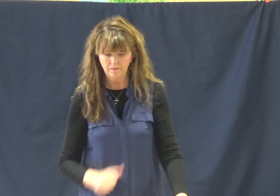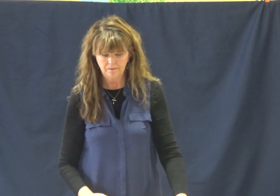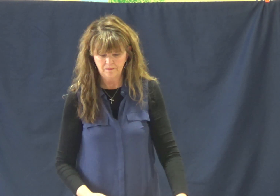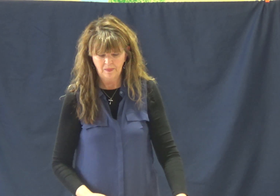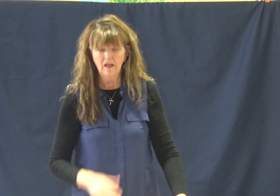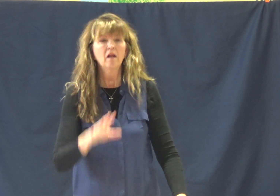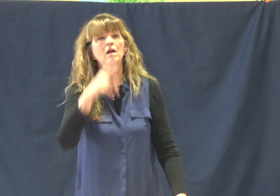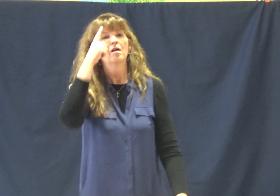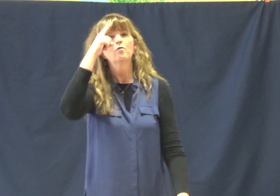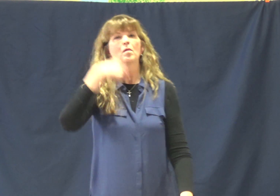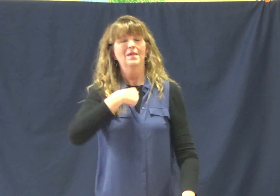Very cool.